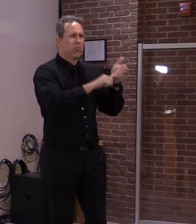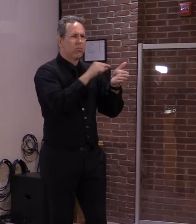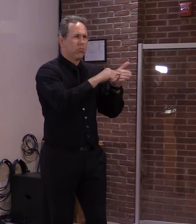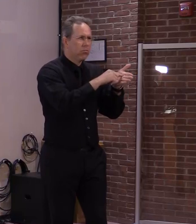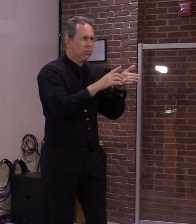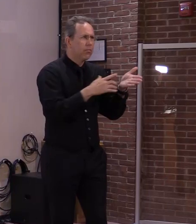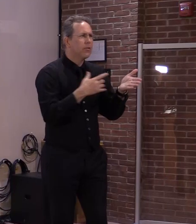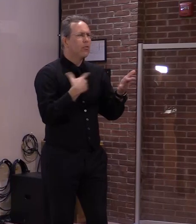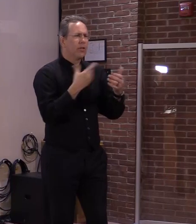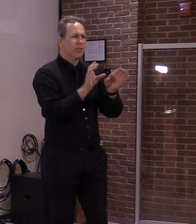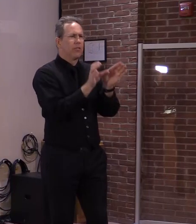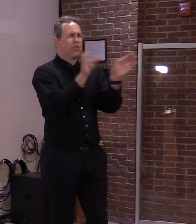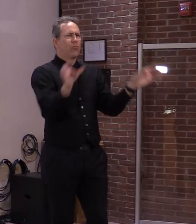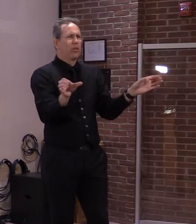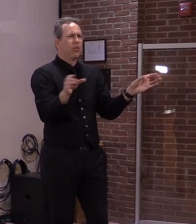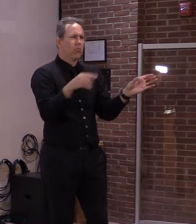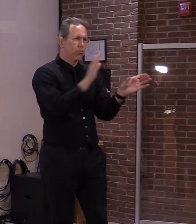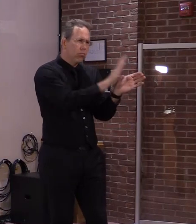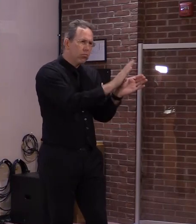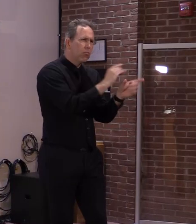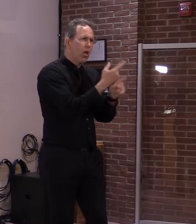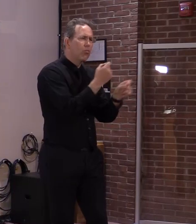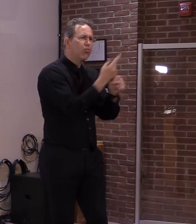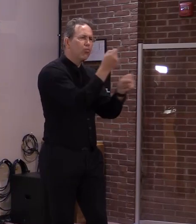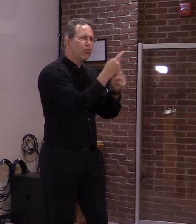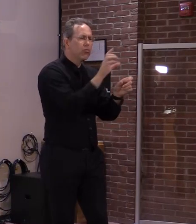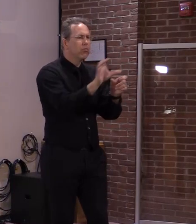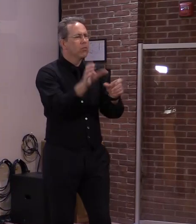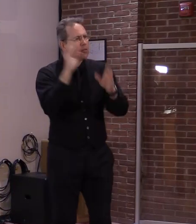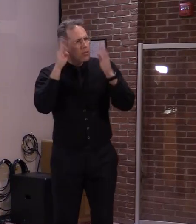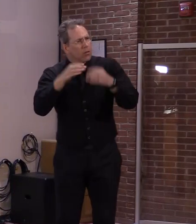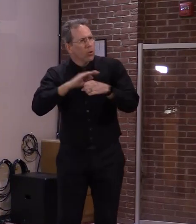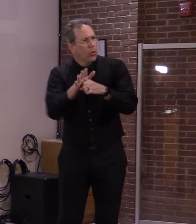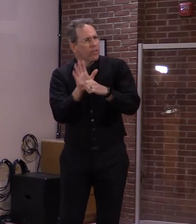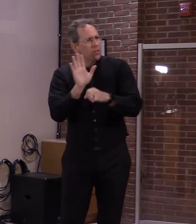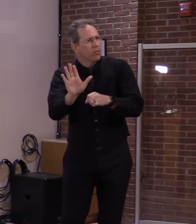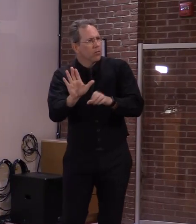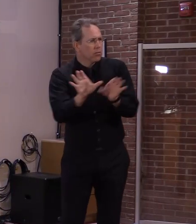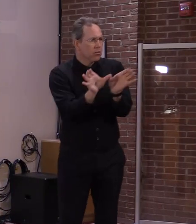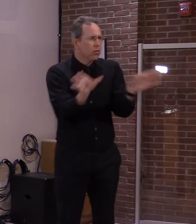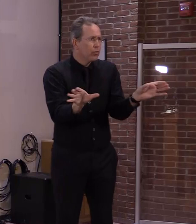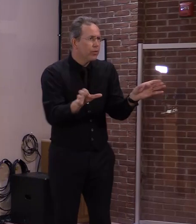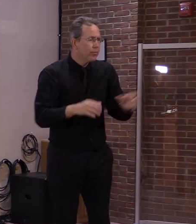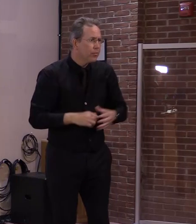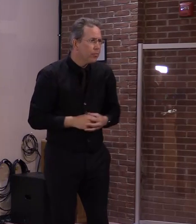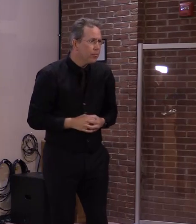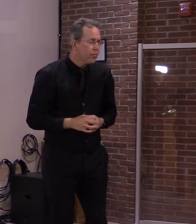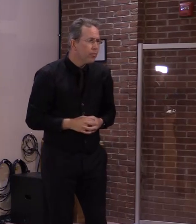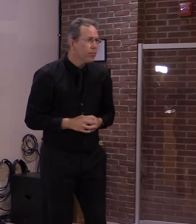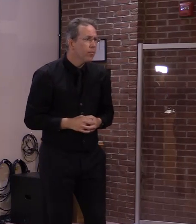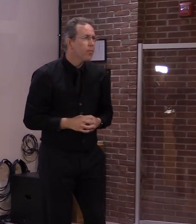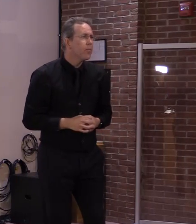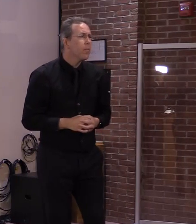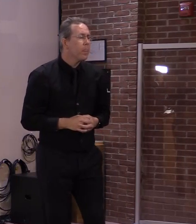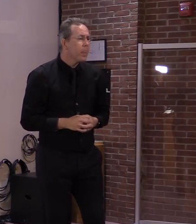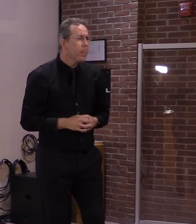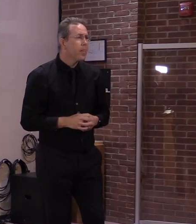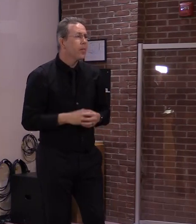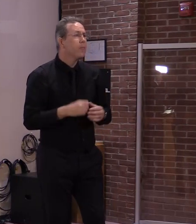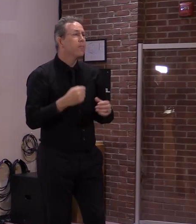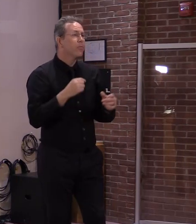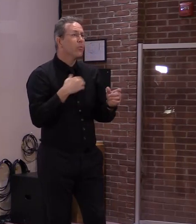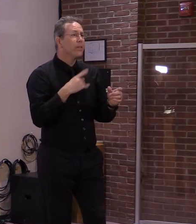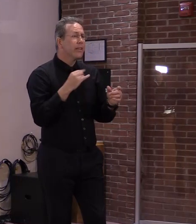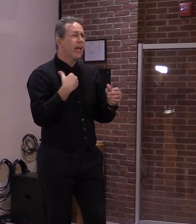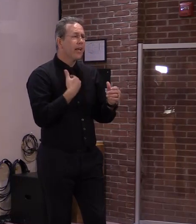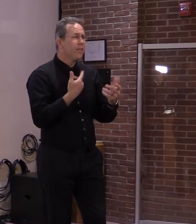with the $200 million, that's since grown, by the way. Now there's going to be estimated maybe $300 million of